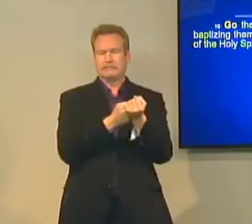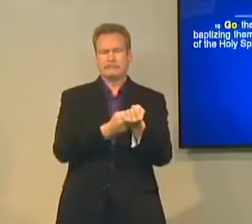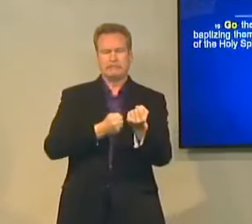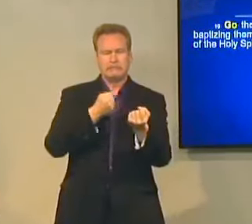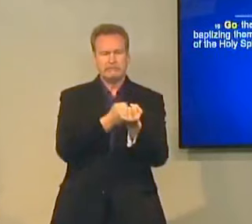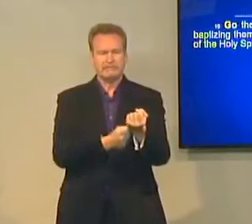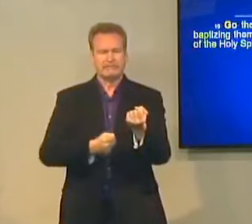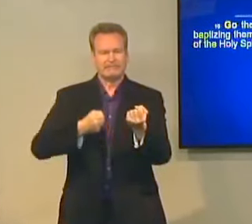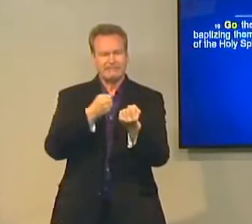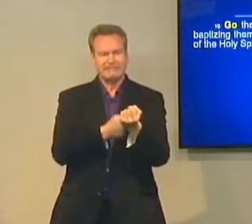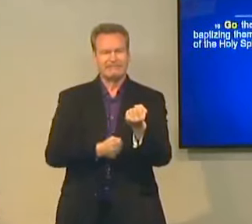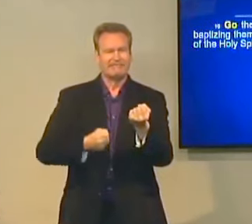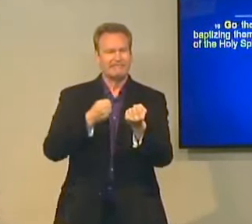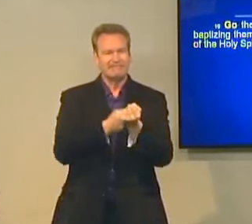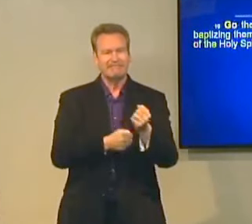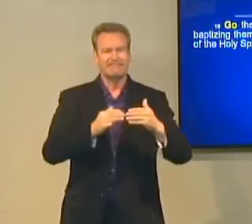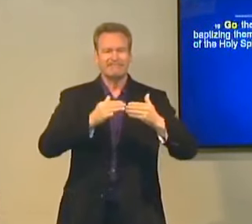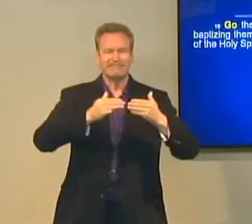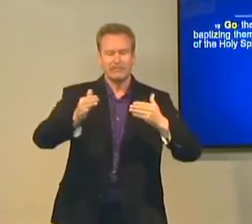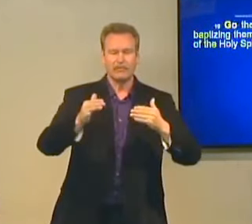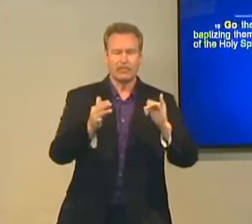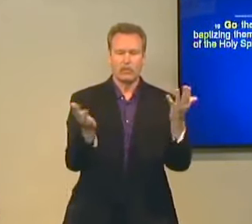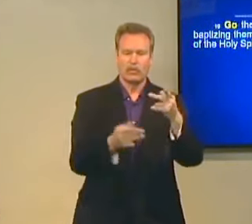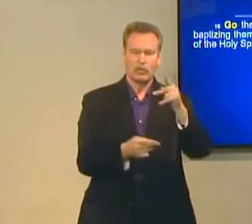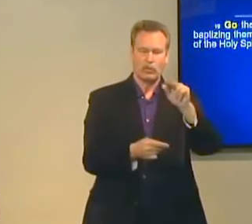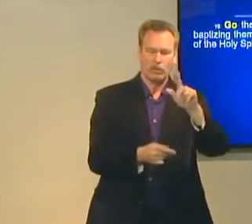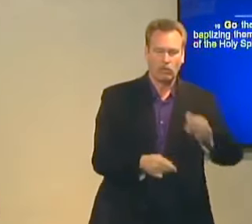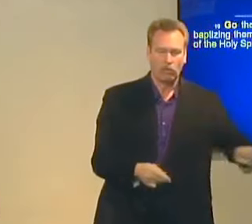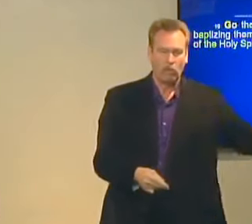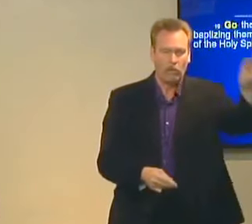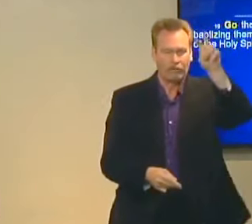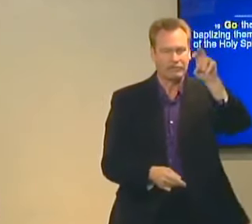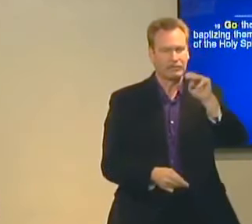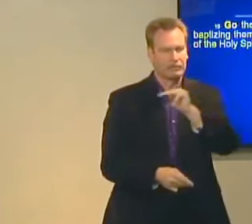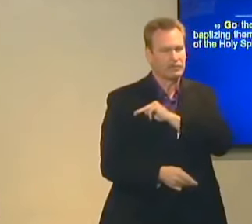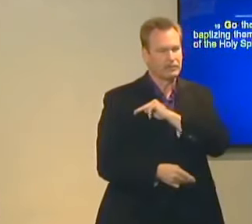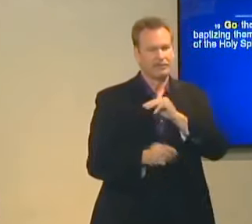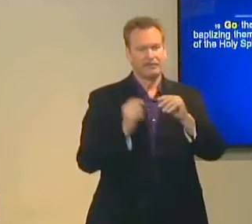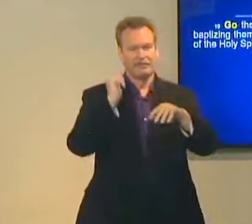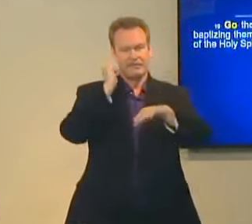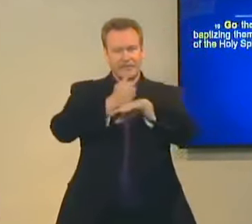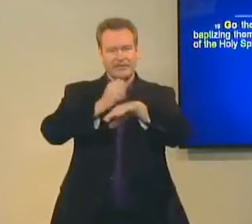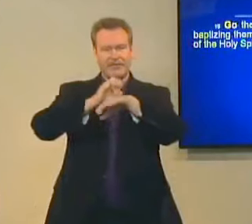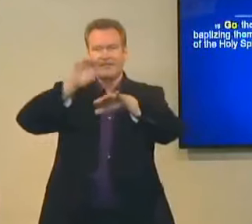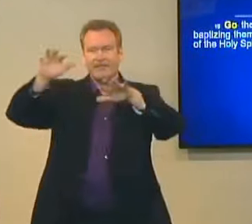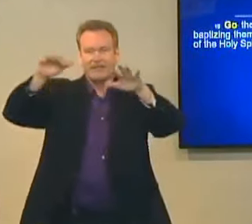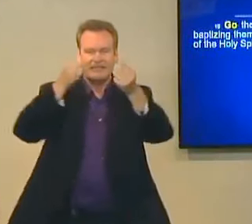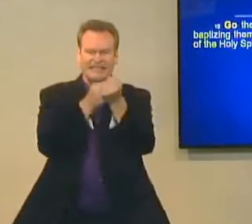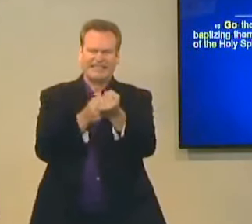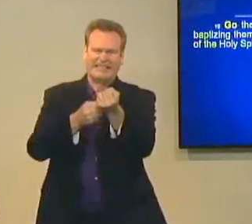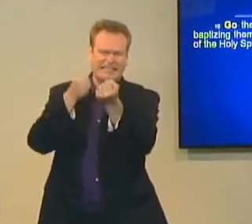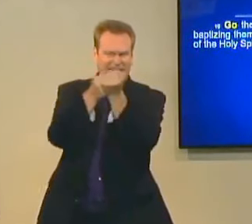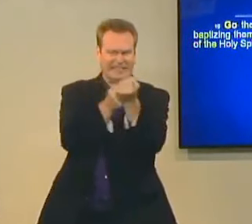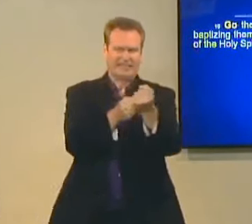until they are ready to be strong and stand on their own and that's what Paul did in his missionary journey he set up churches and he